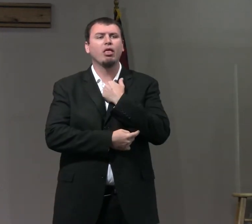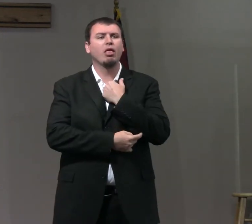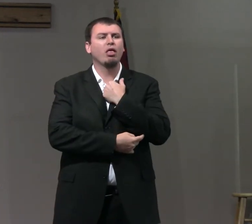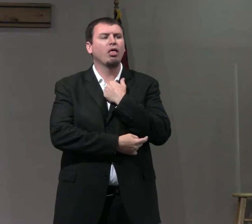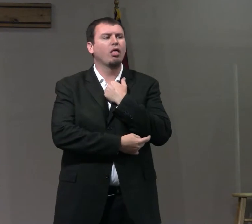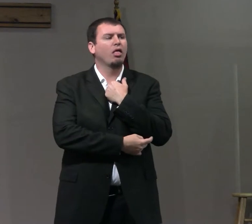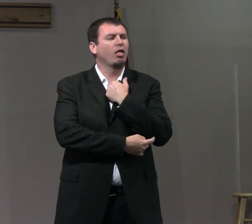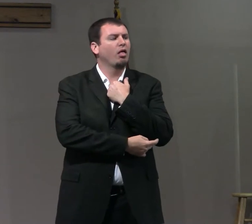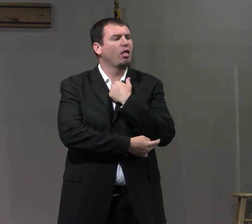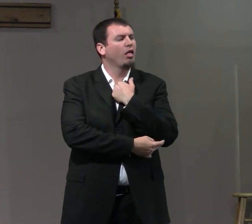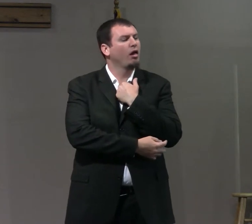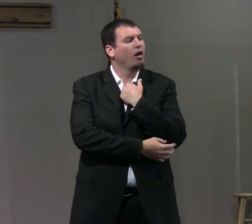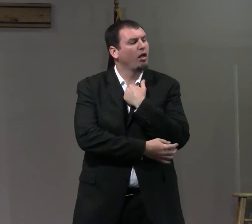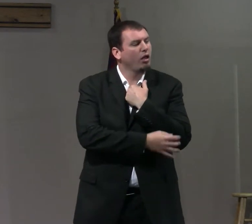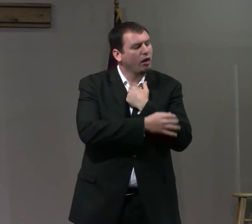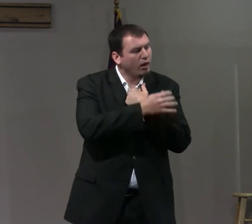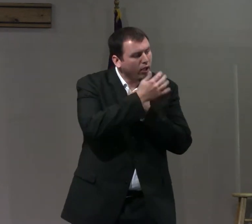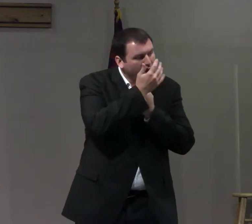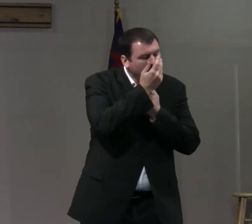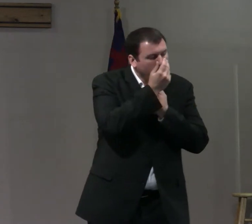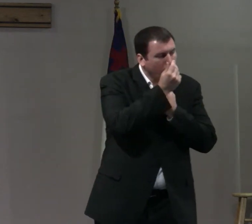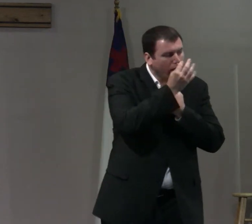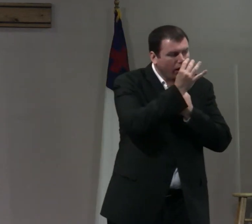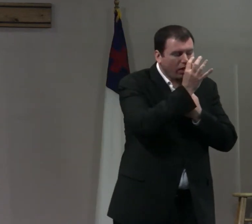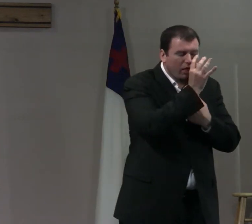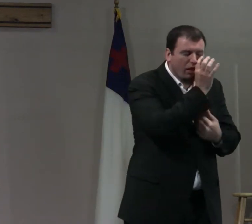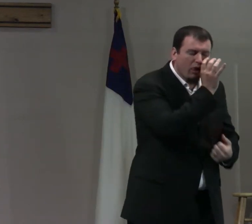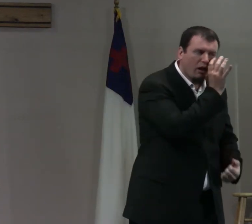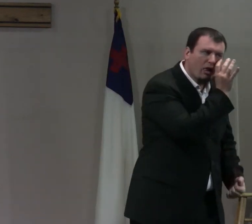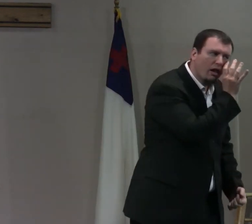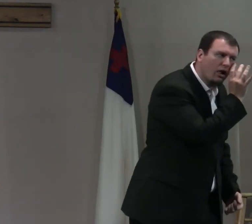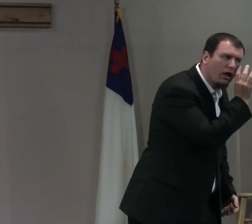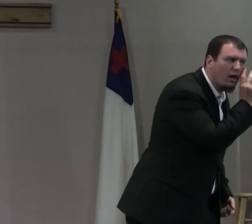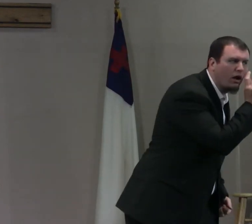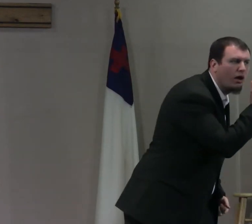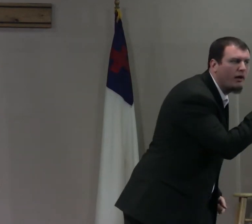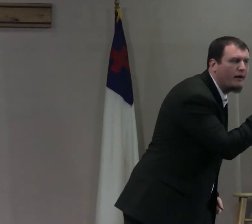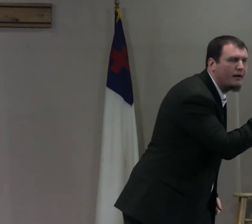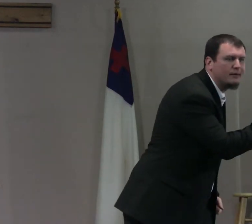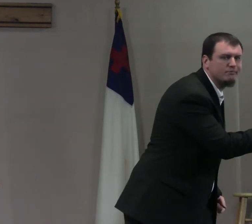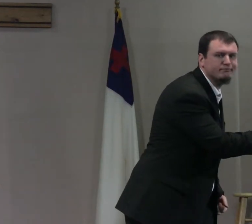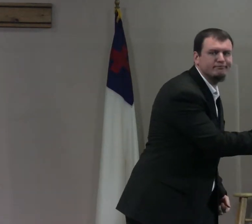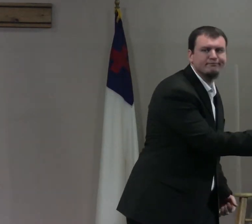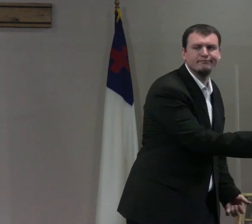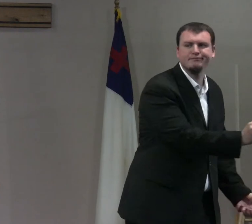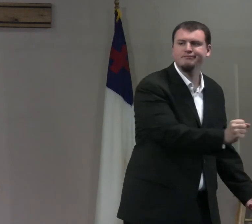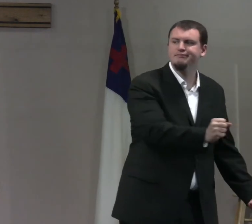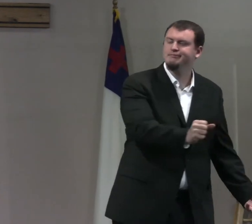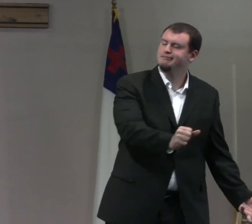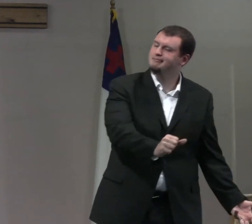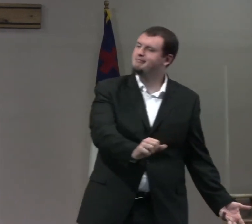And temptation comes along and they're tempted and they get drawn into it.